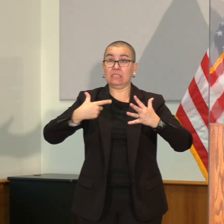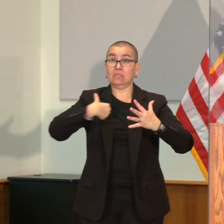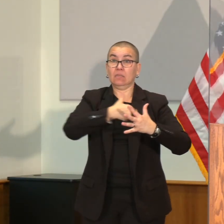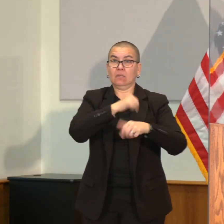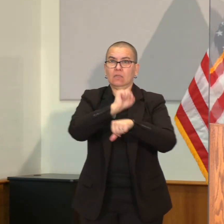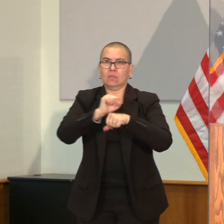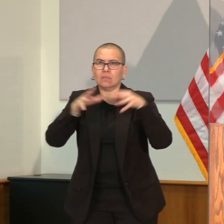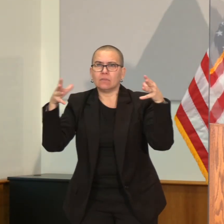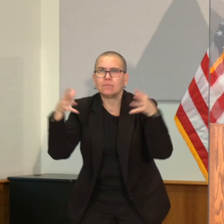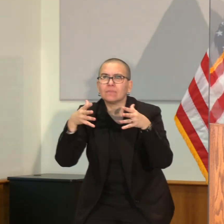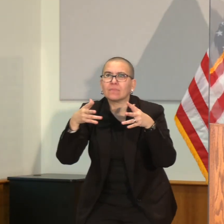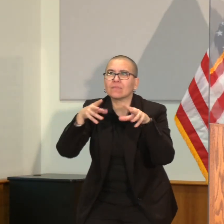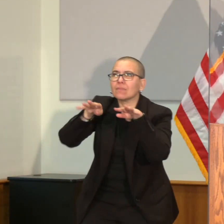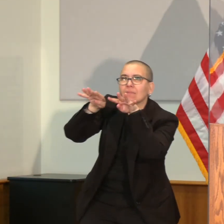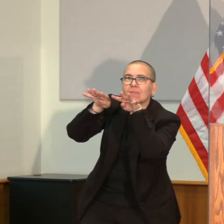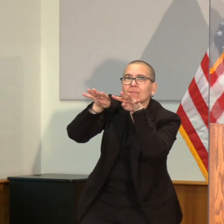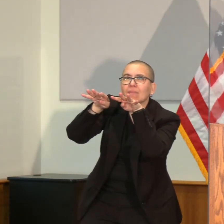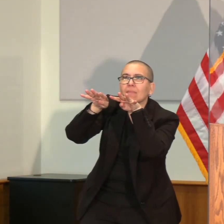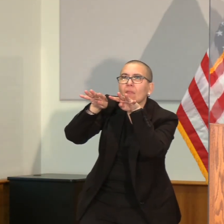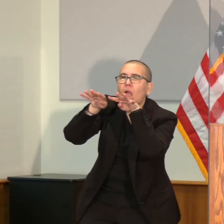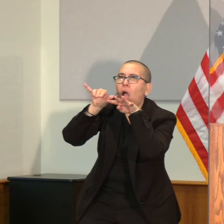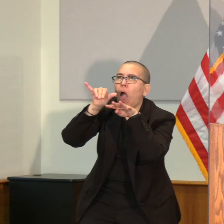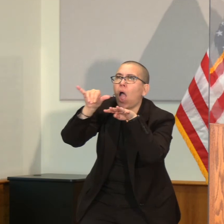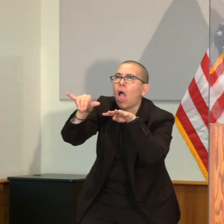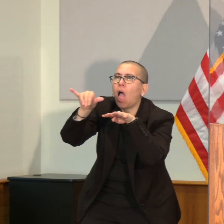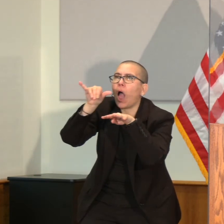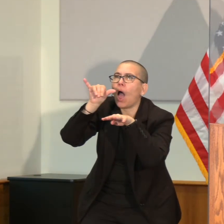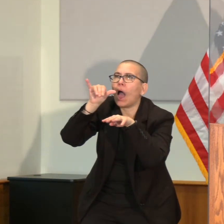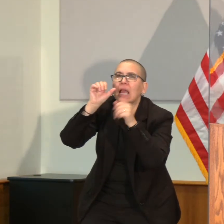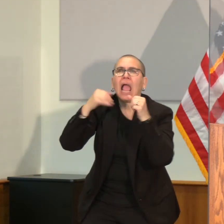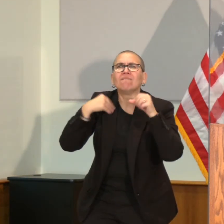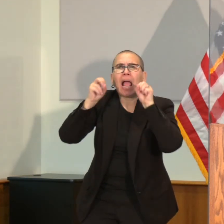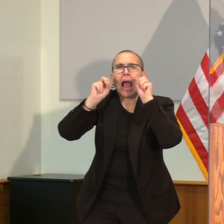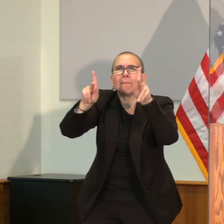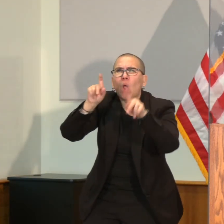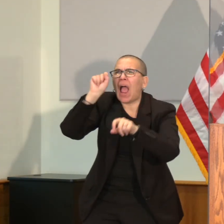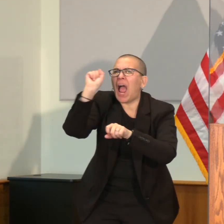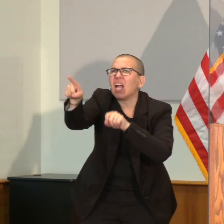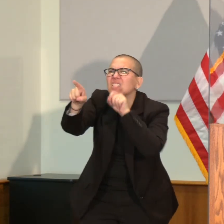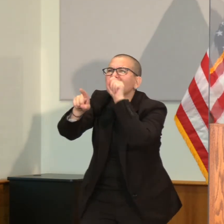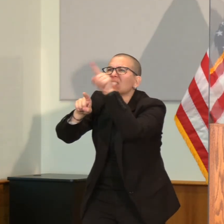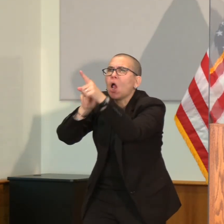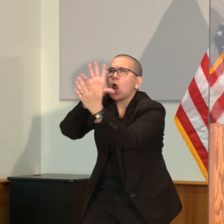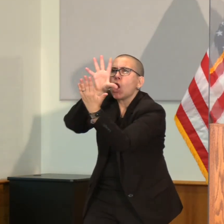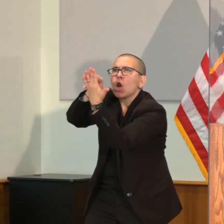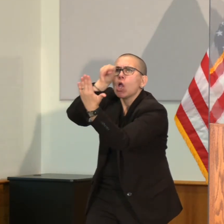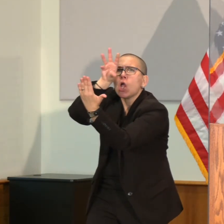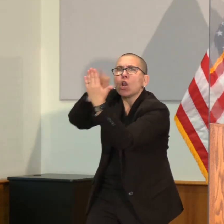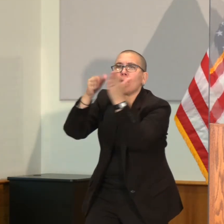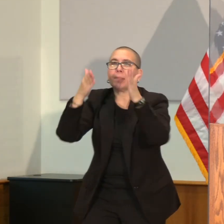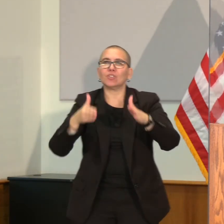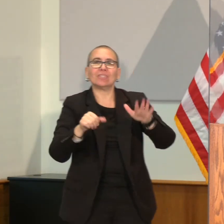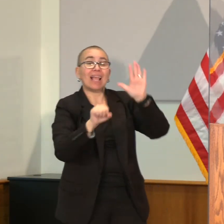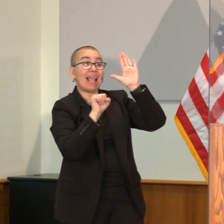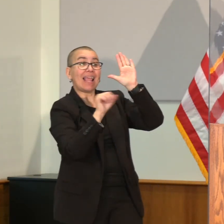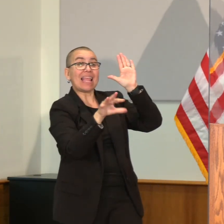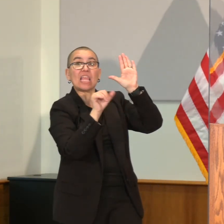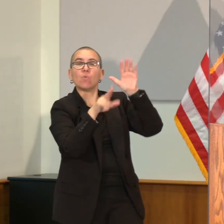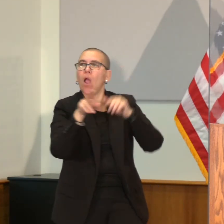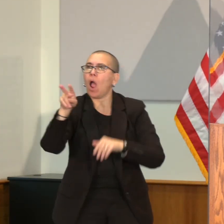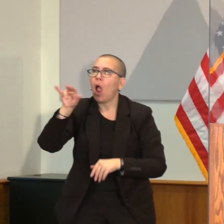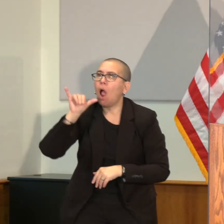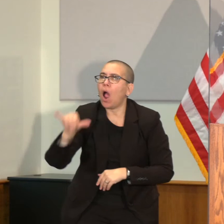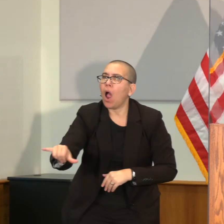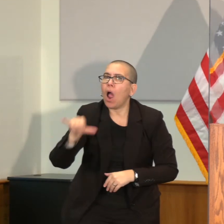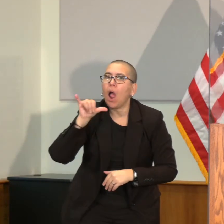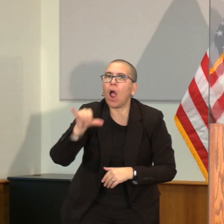could question, and you actually learned. And coming out of there, and some of you could attest to this, you come out of there and say, well, I got to say, I was